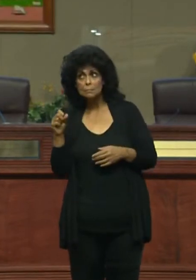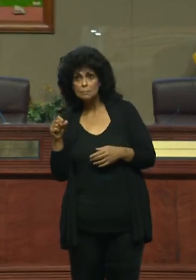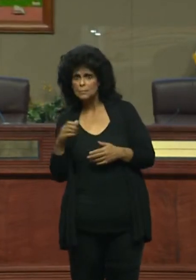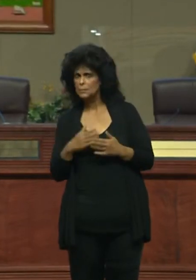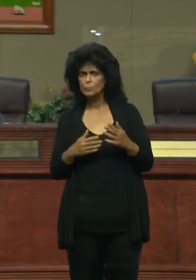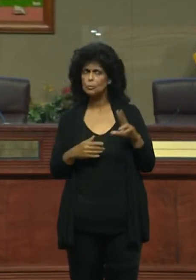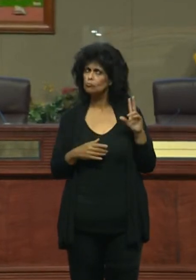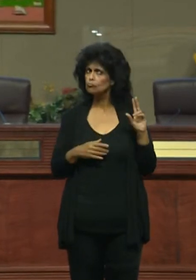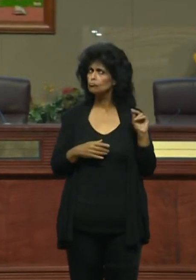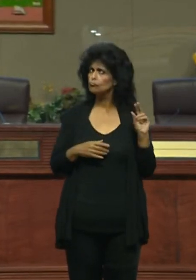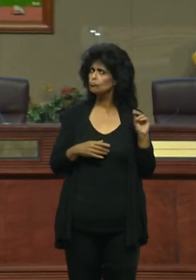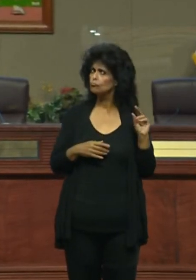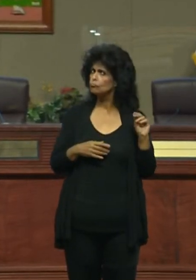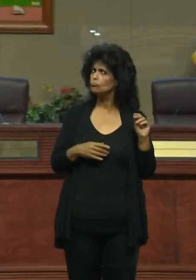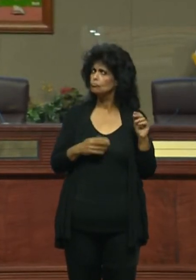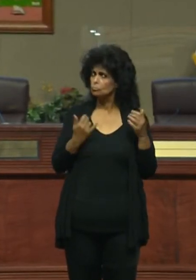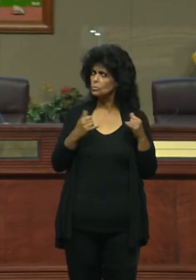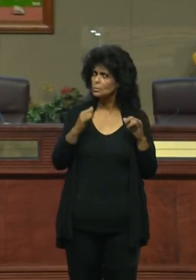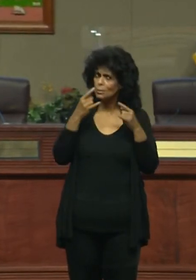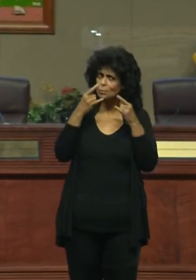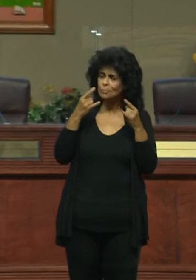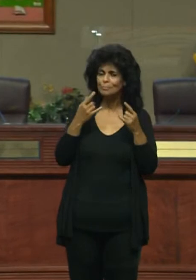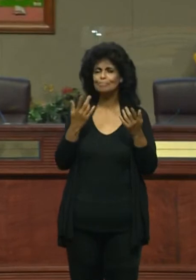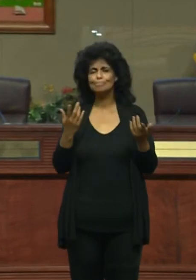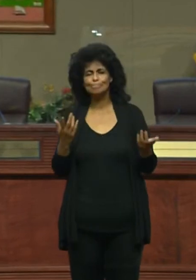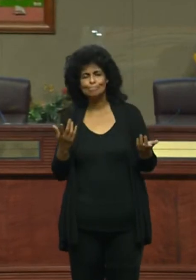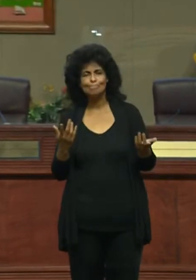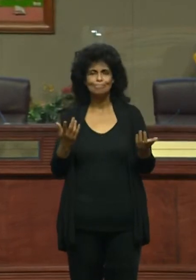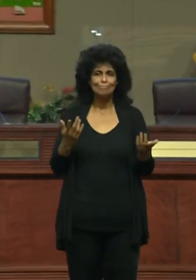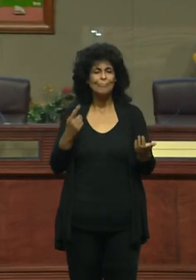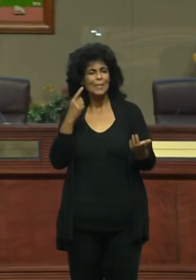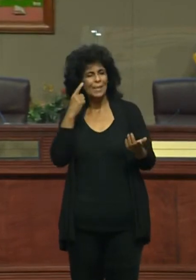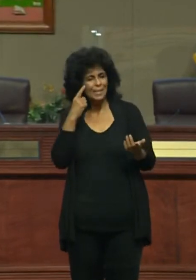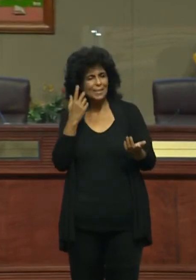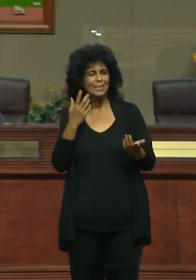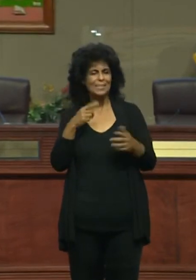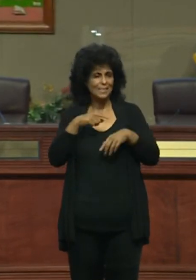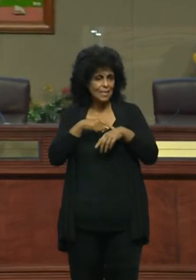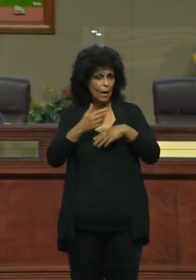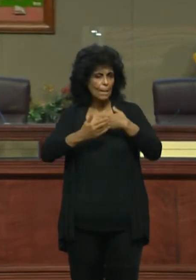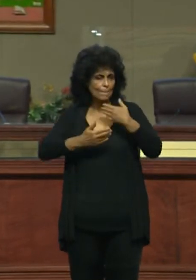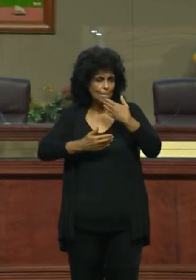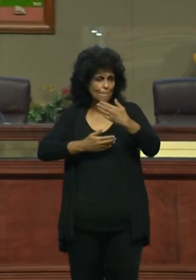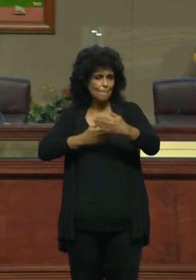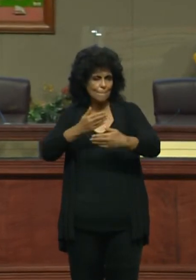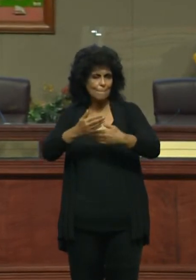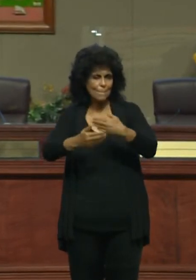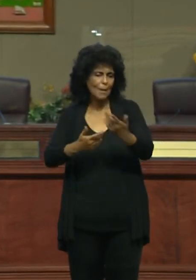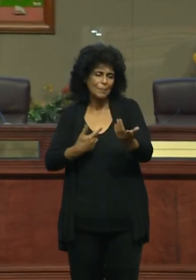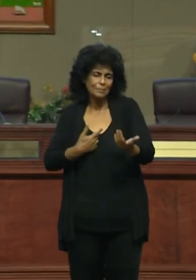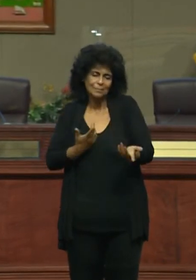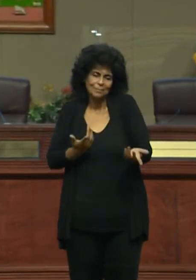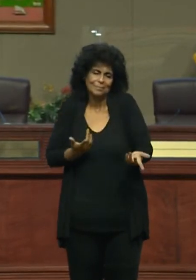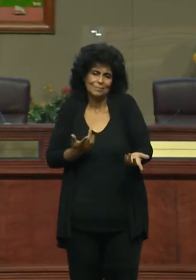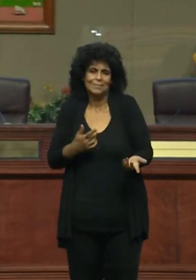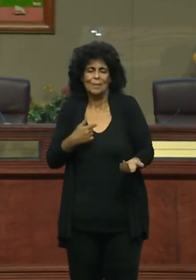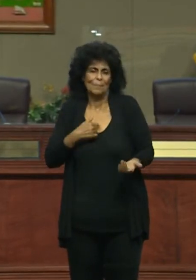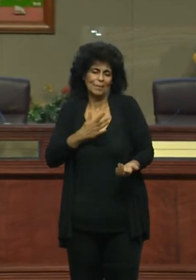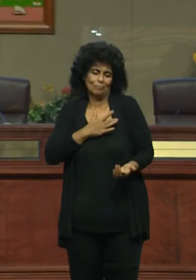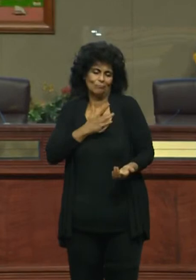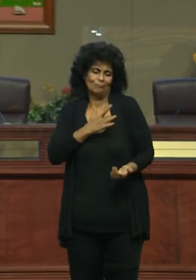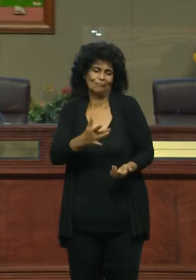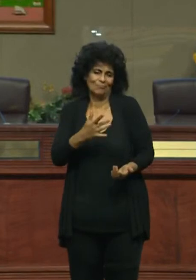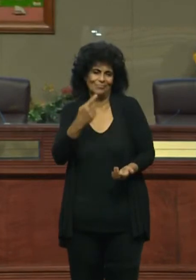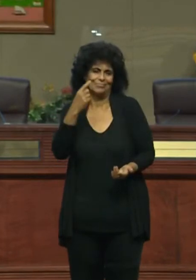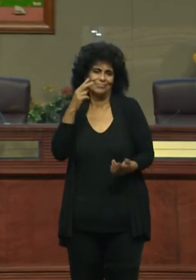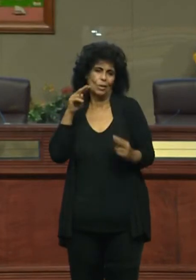no. So I think over time, this is why I'm a bit of a realist, that the